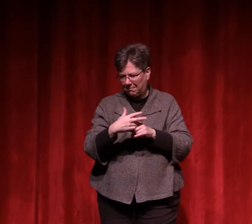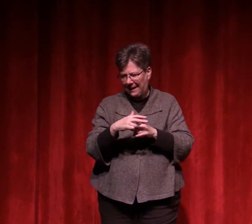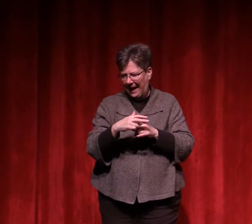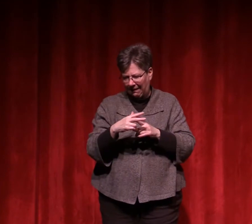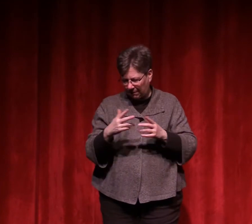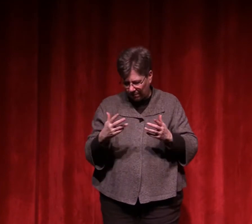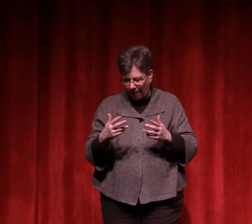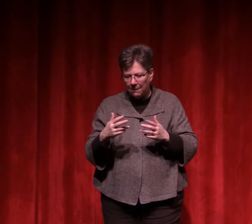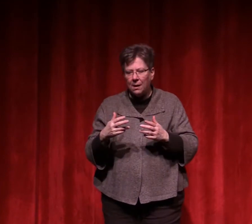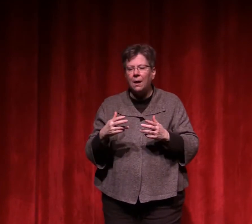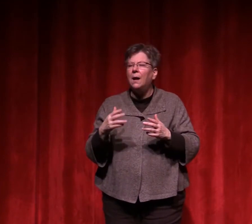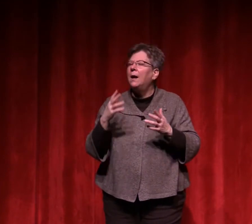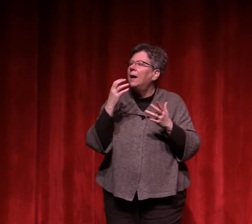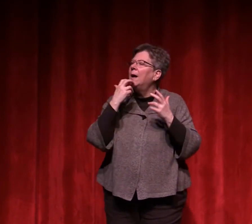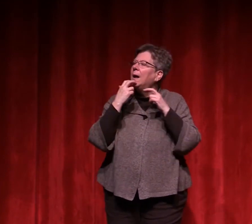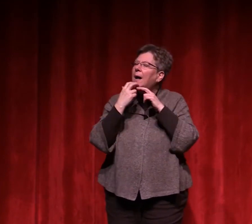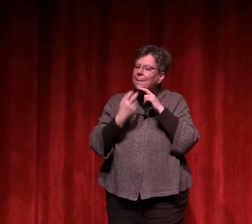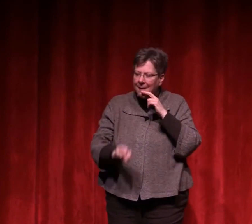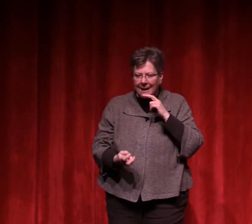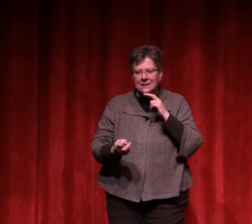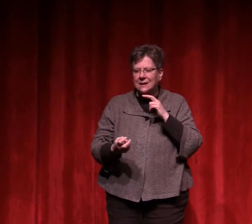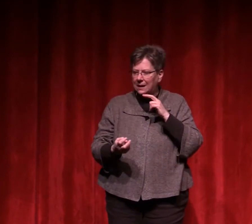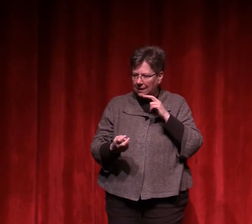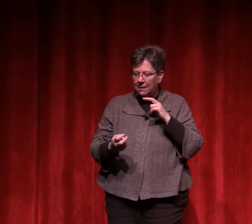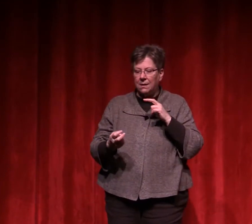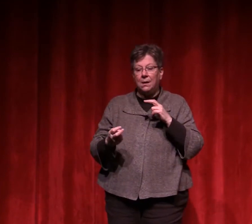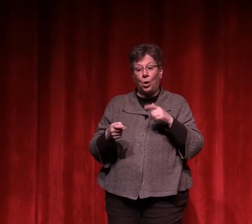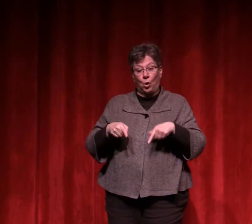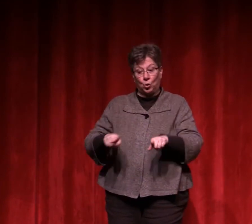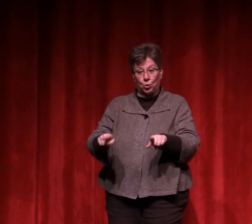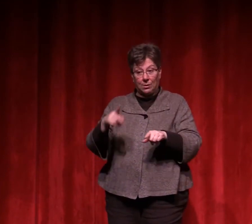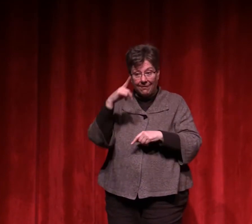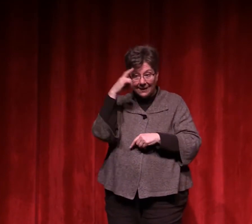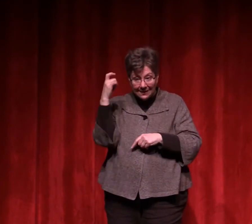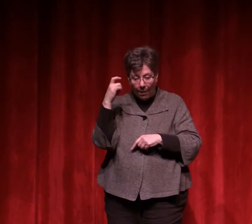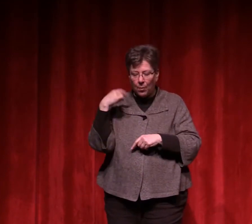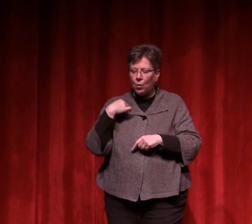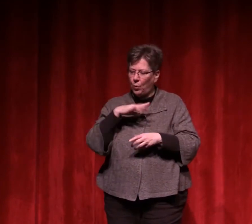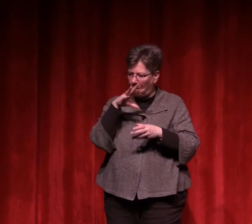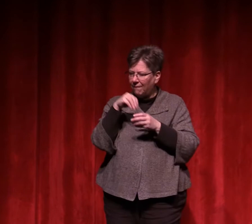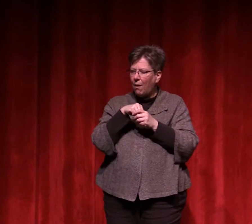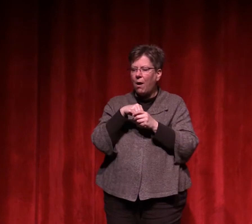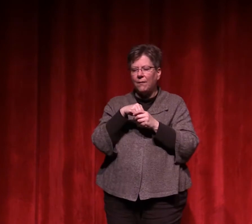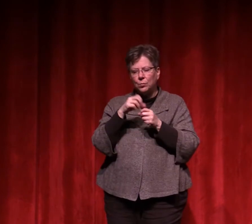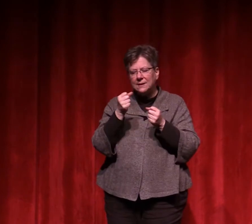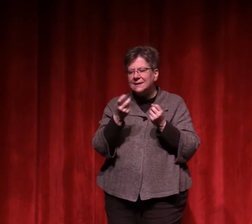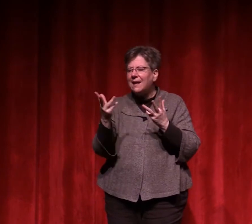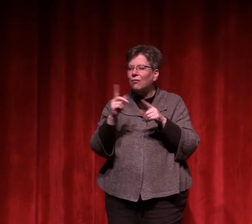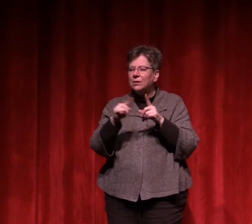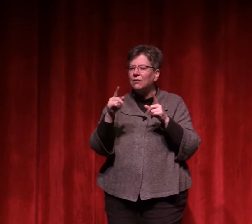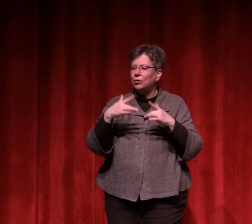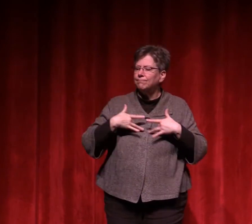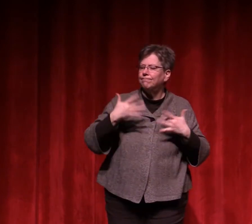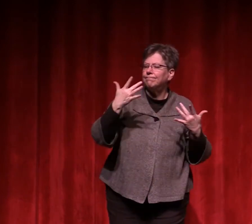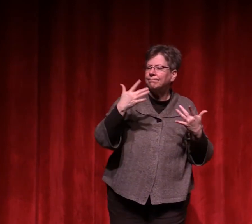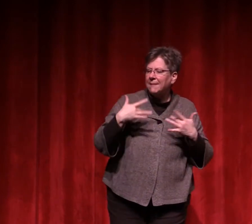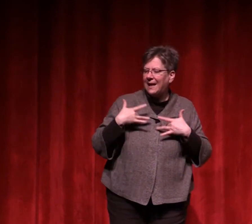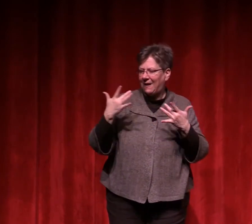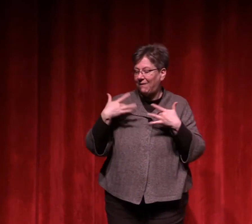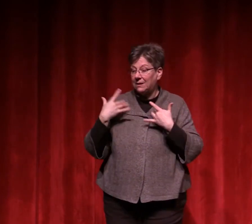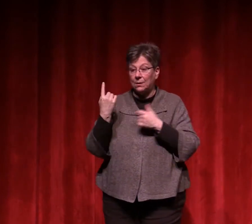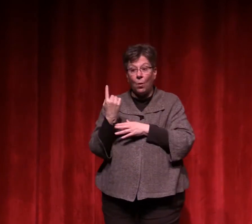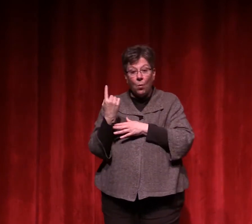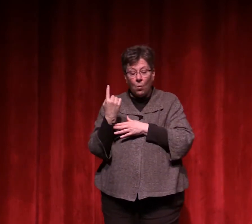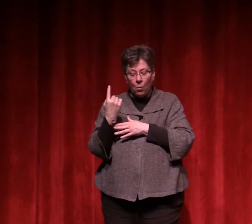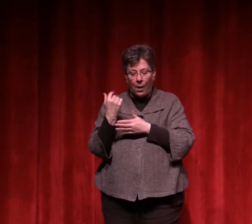And it was absolutely amazing. It was only the start. Throughout the summer, we were involved with quite a few events. And one of them